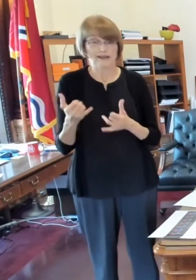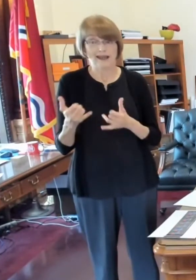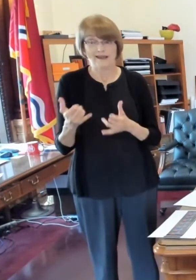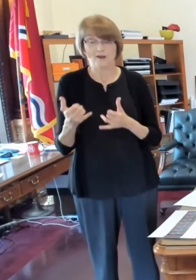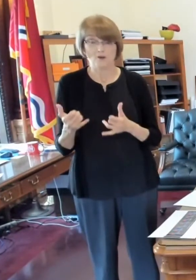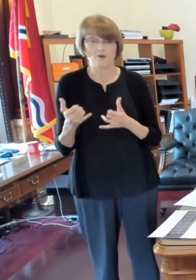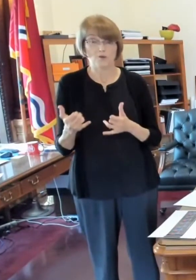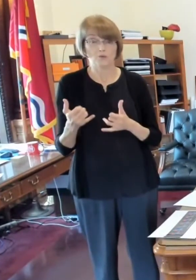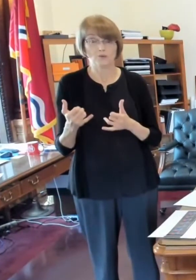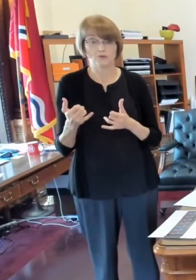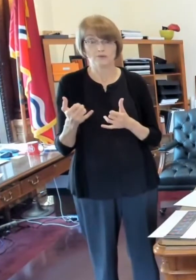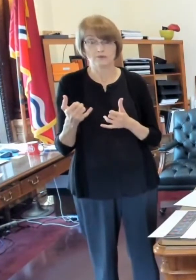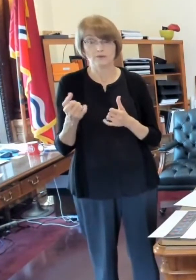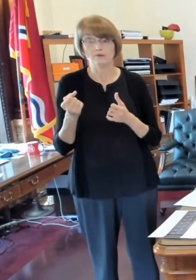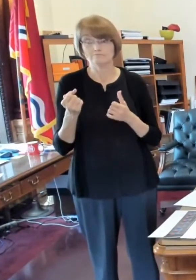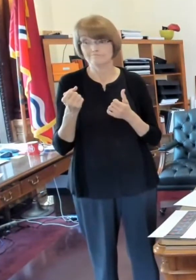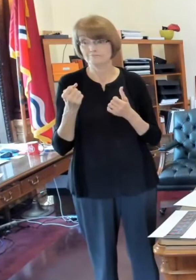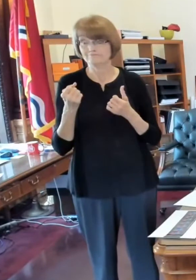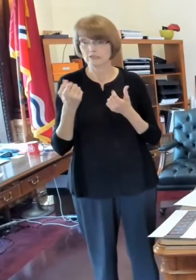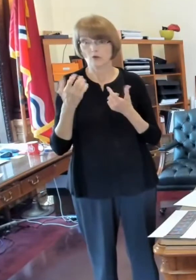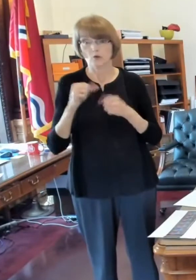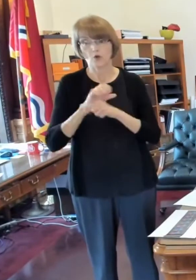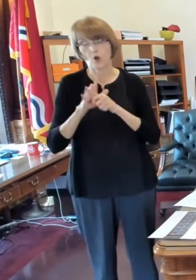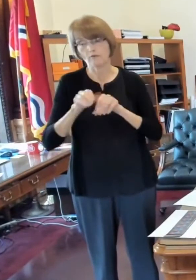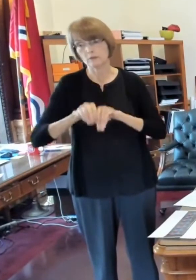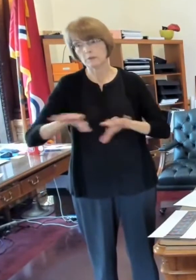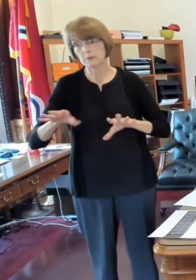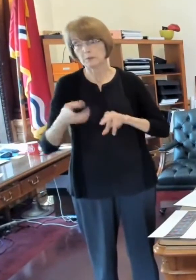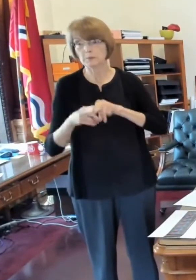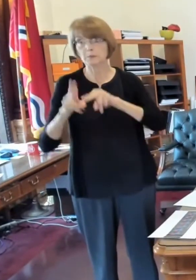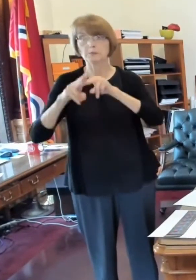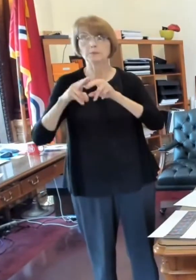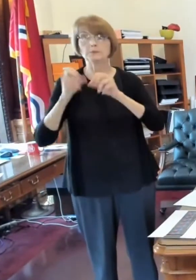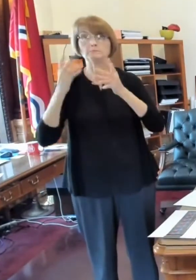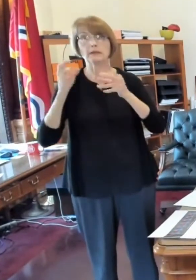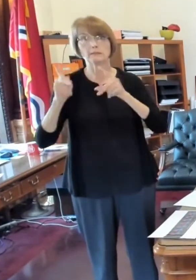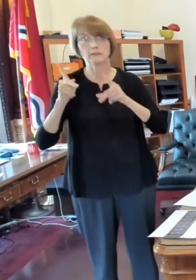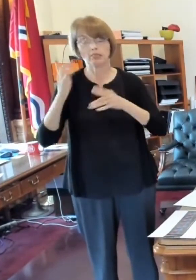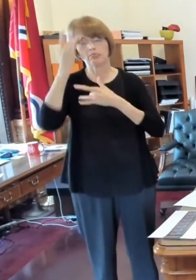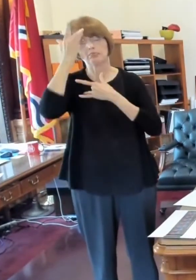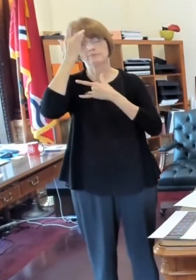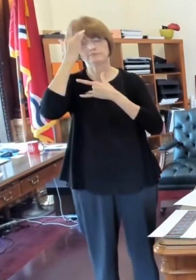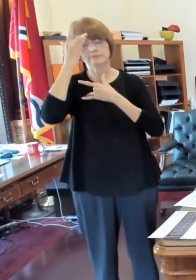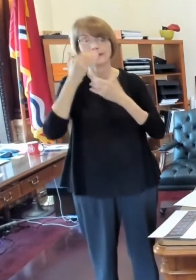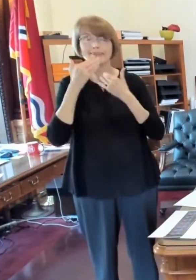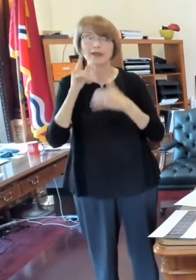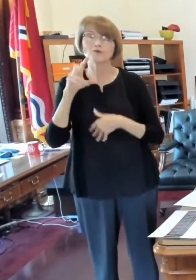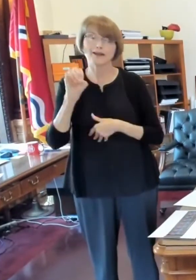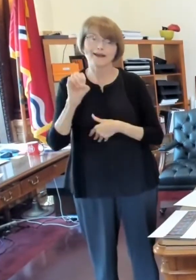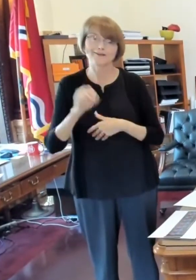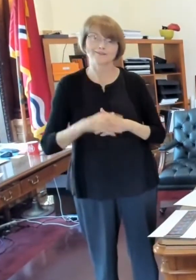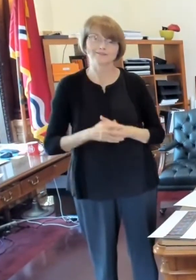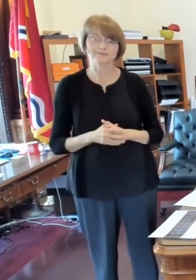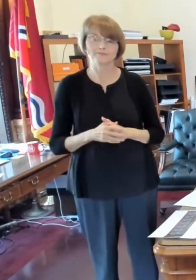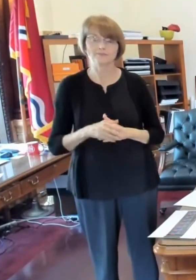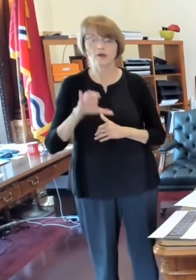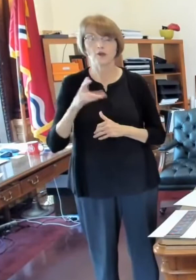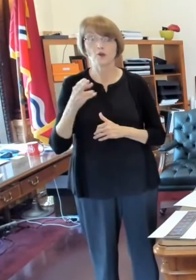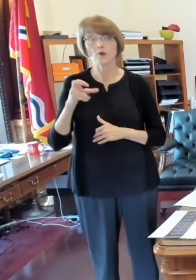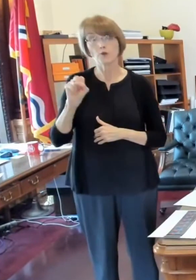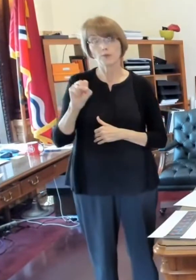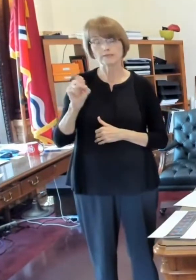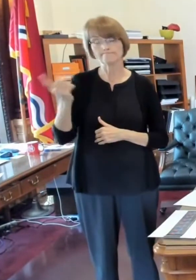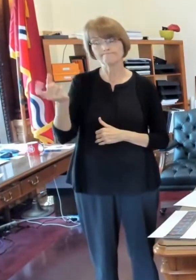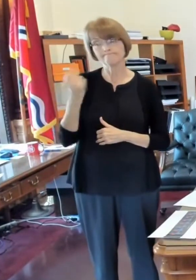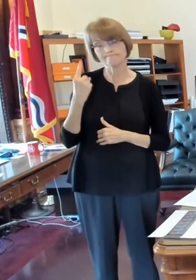we have with so many rising cases and increases. So, thank you, Kyle. Chris, who is watching, his